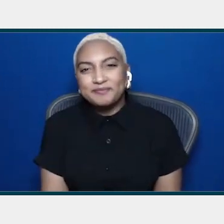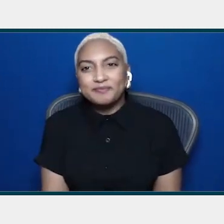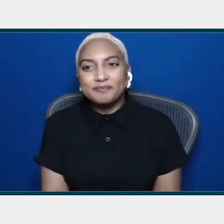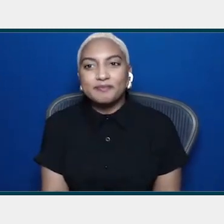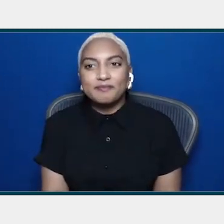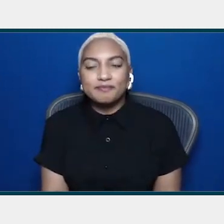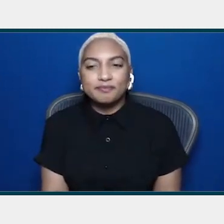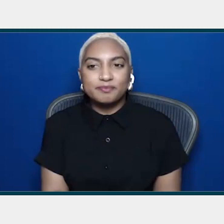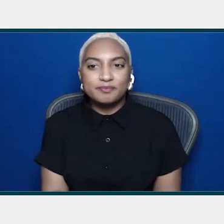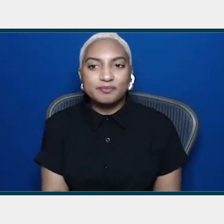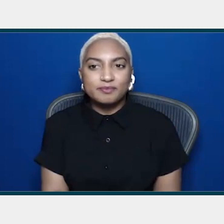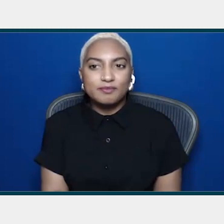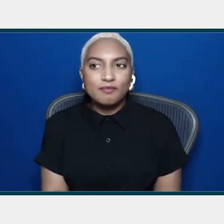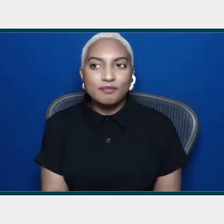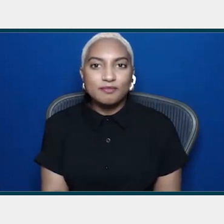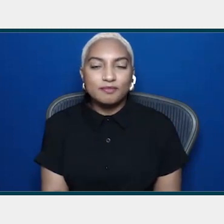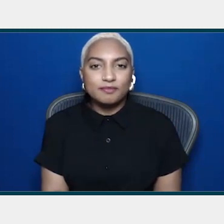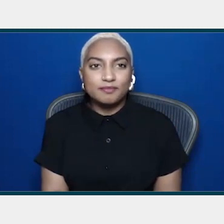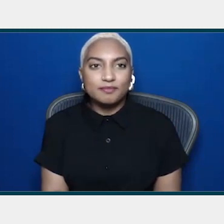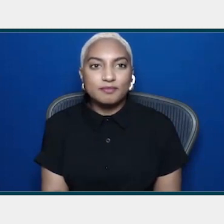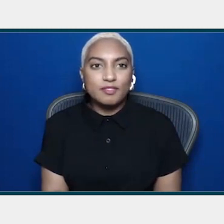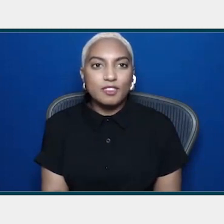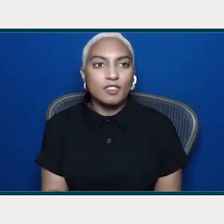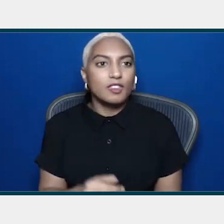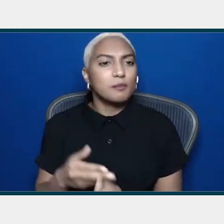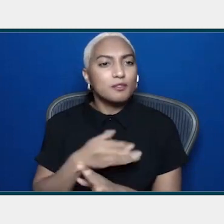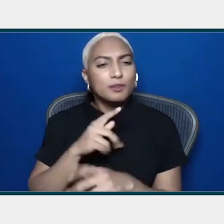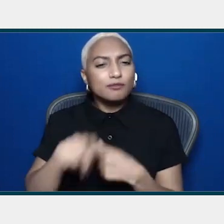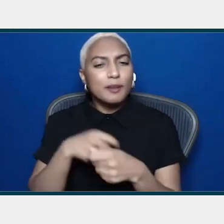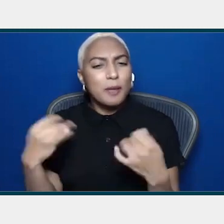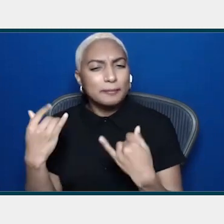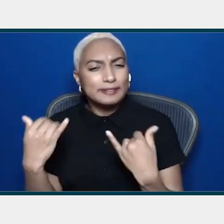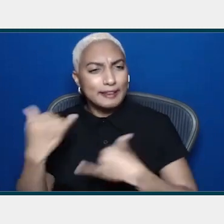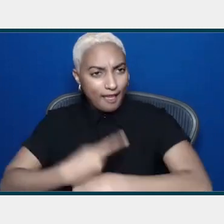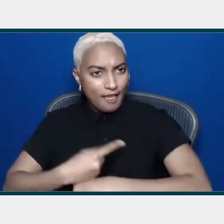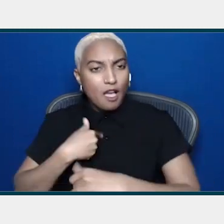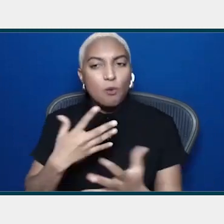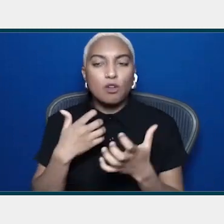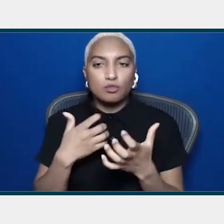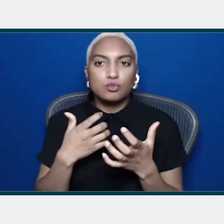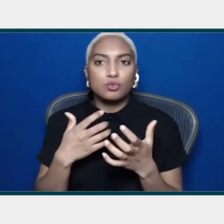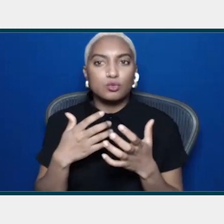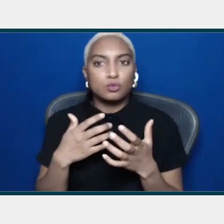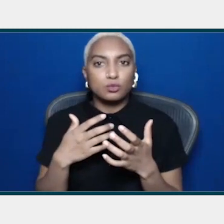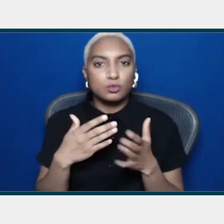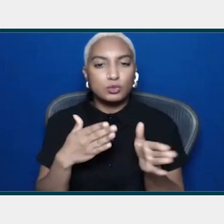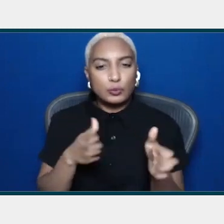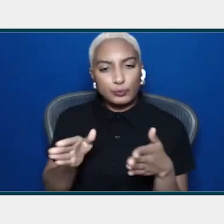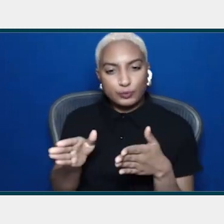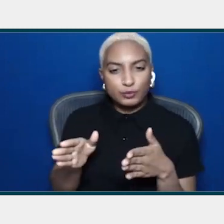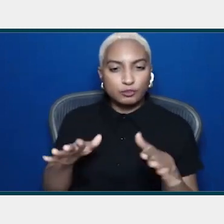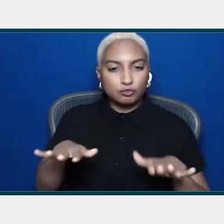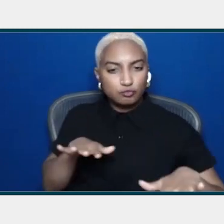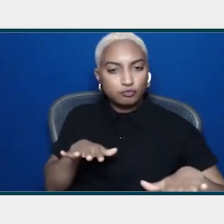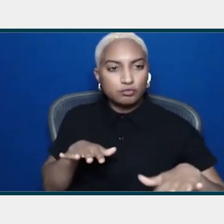feeling on today's call, there's a member of our deaf community who doesn't